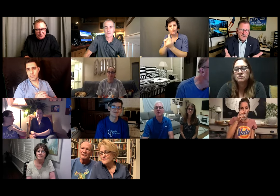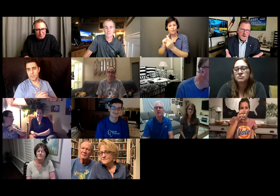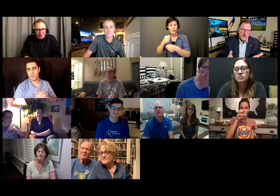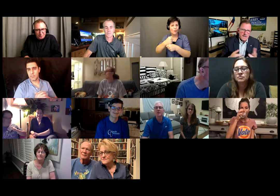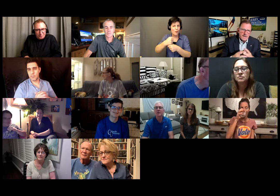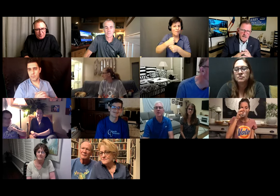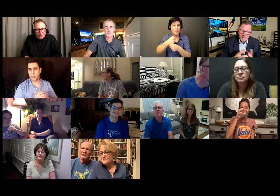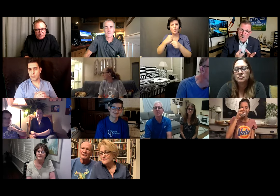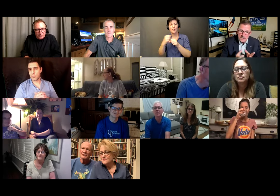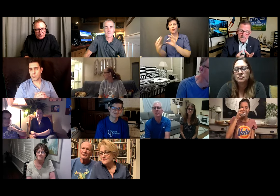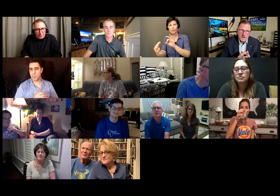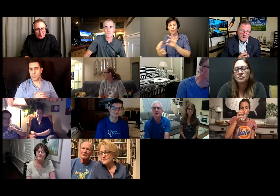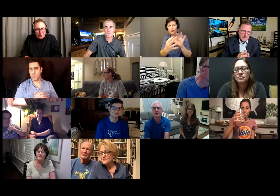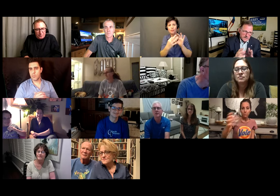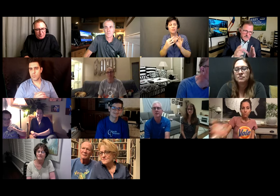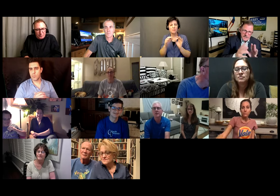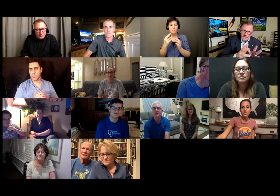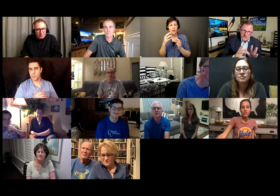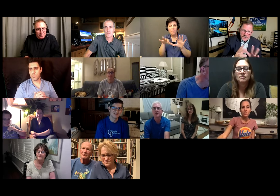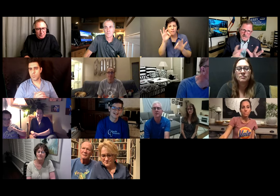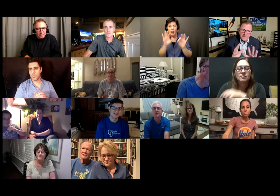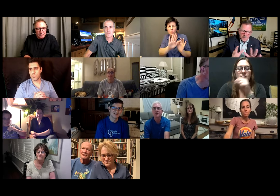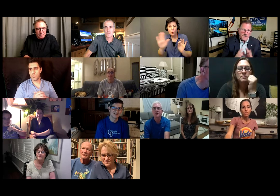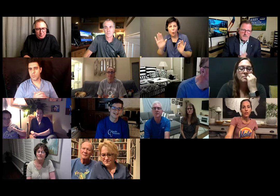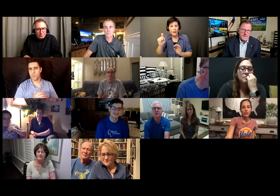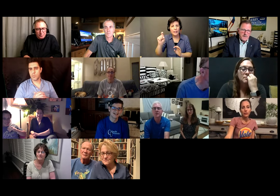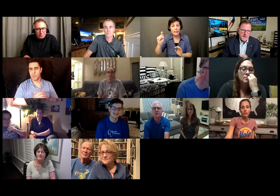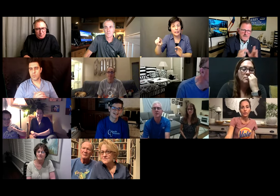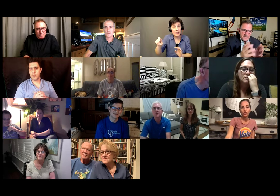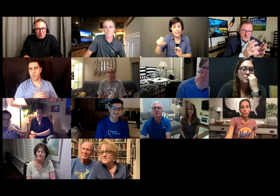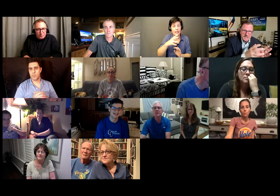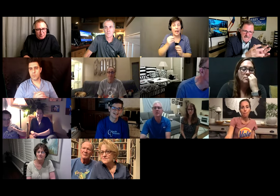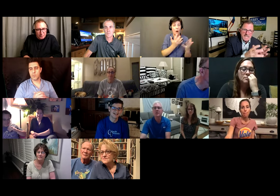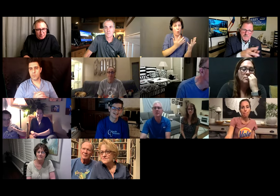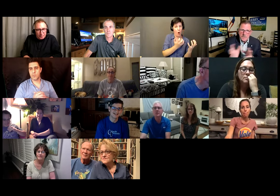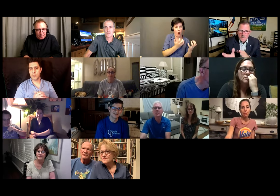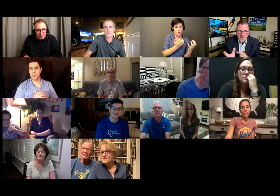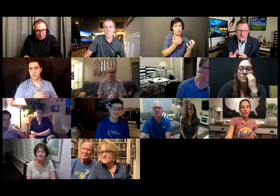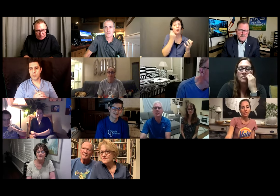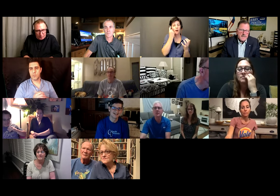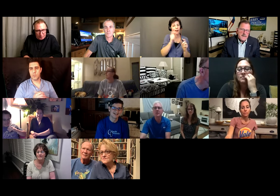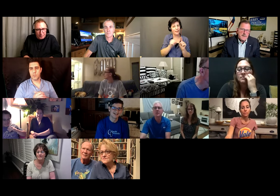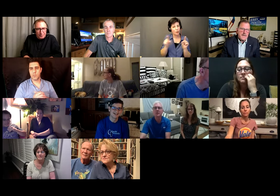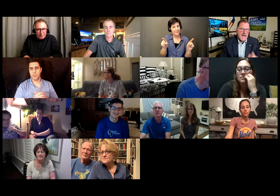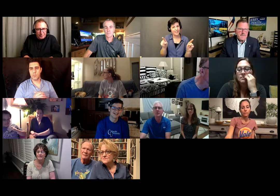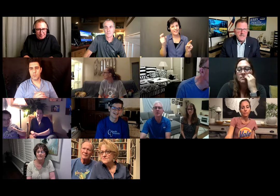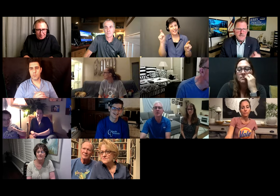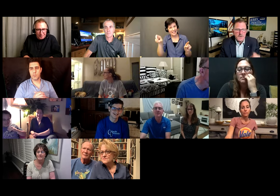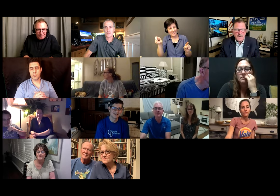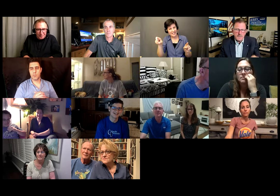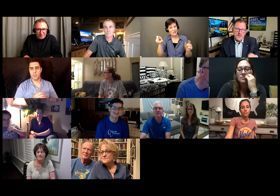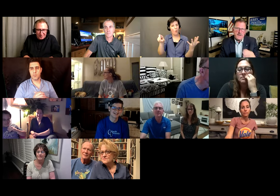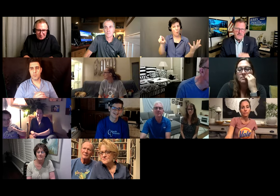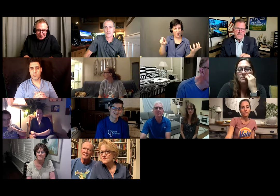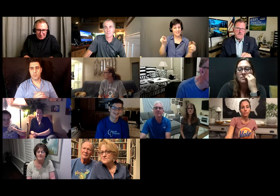needs are and the wants are. And there's a big difference between needs and wants. Believe me, we have to address needs before wants. But having